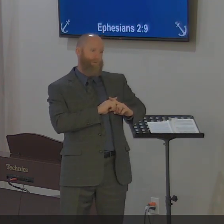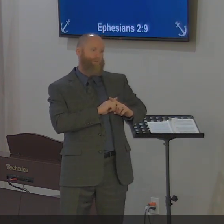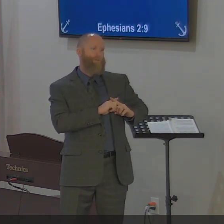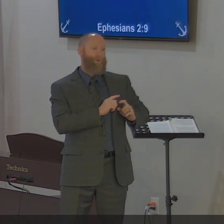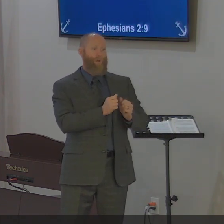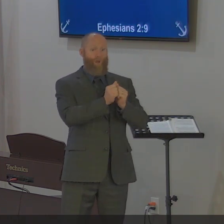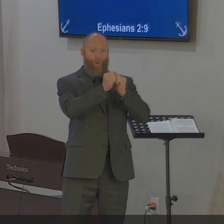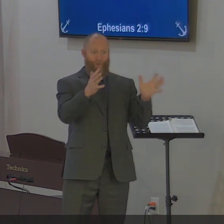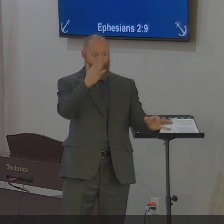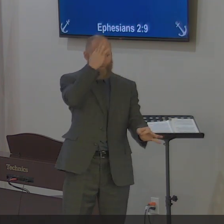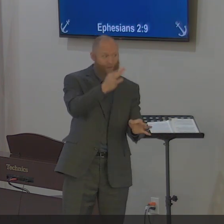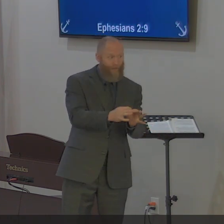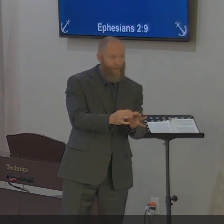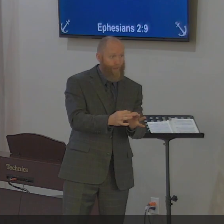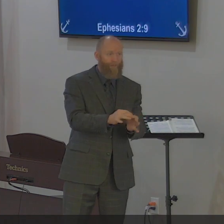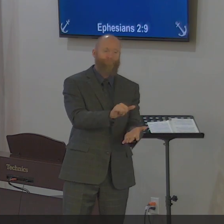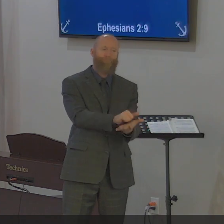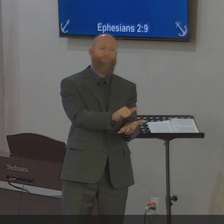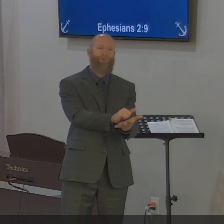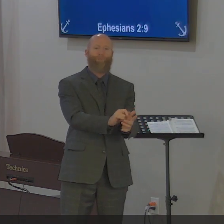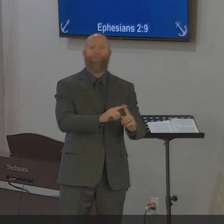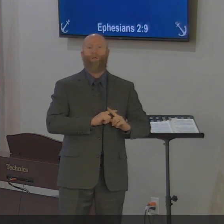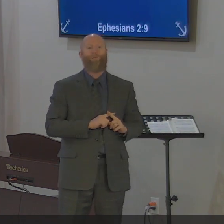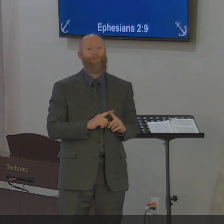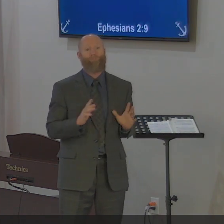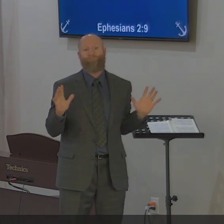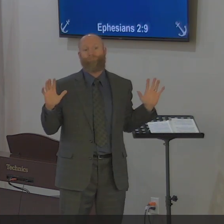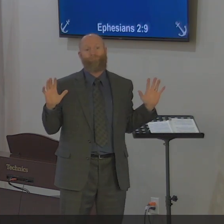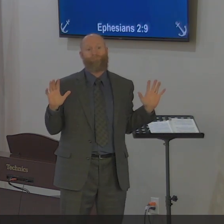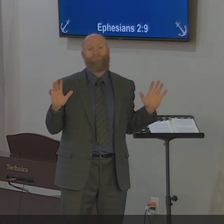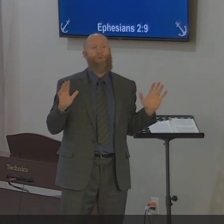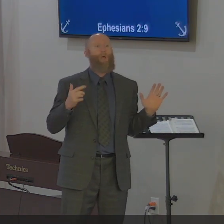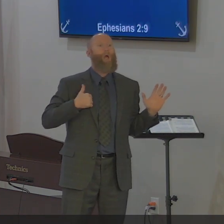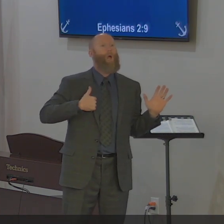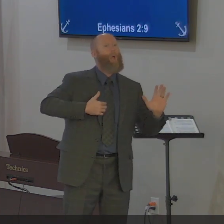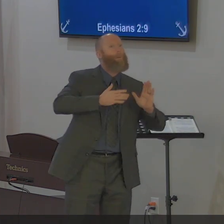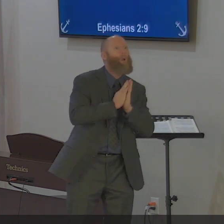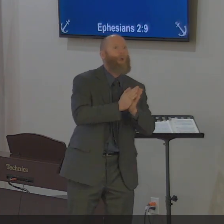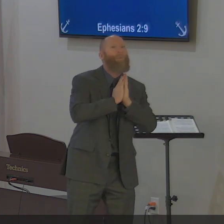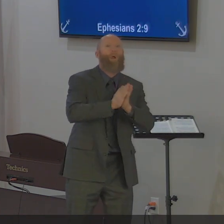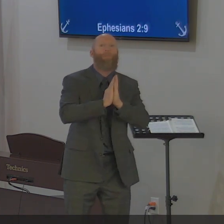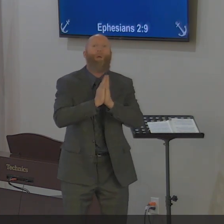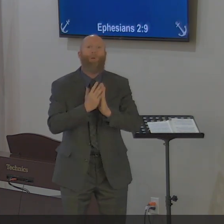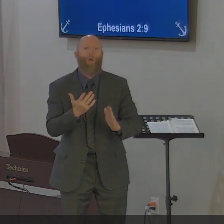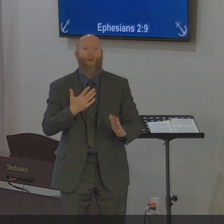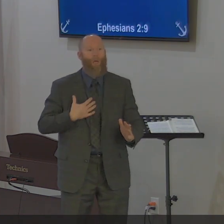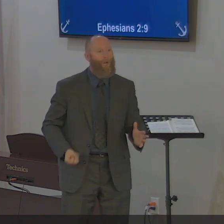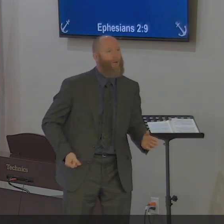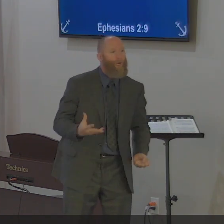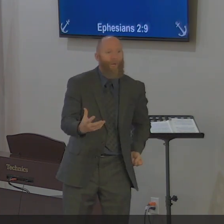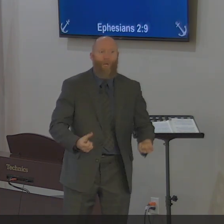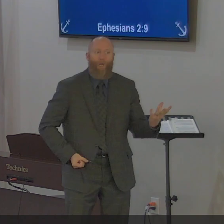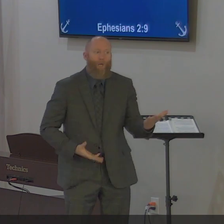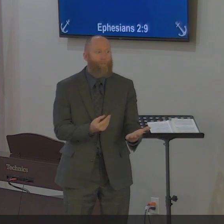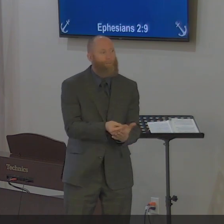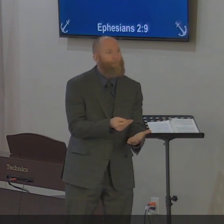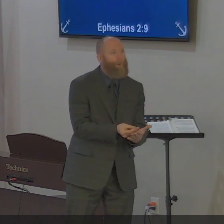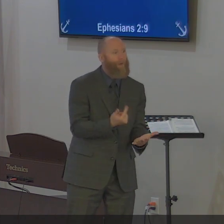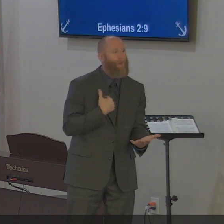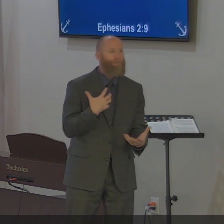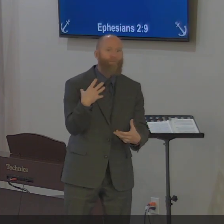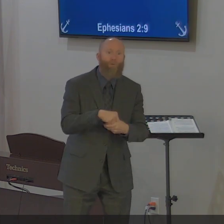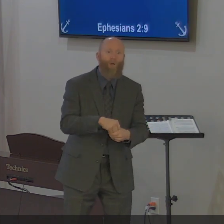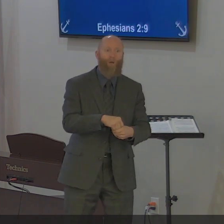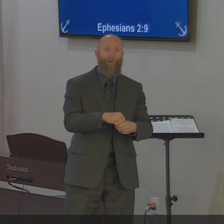faith. There's no amount of prayers you can pray. There's no amount of money you can give to anybody. There's